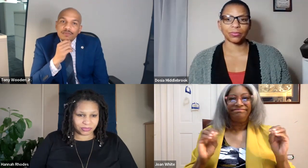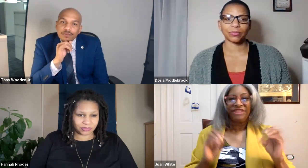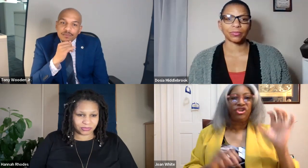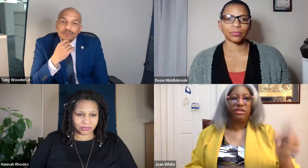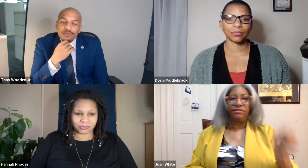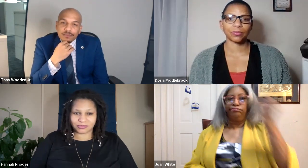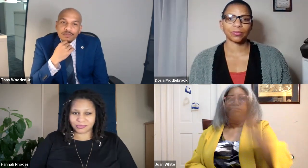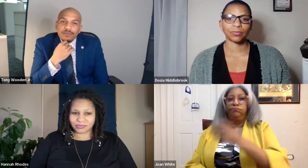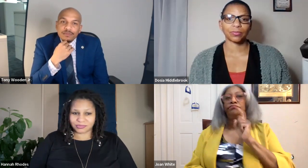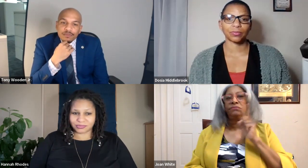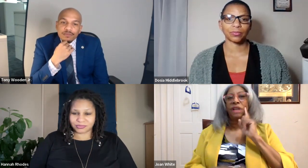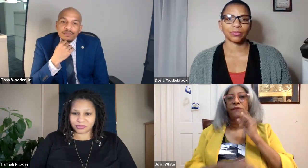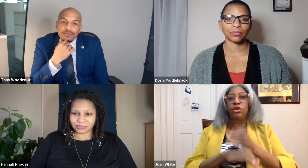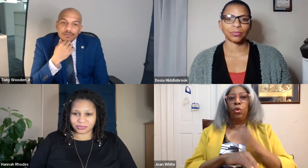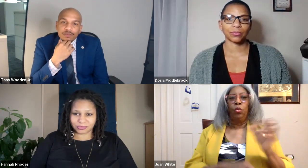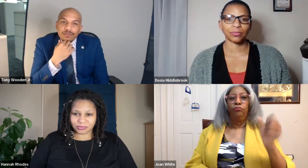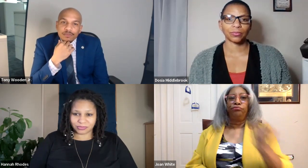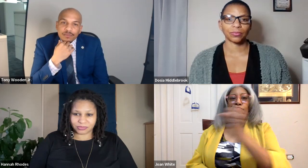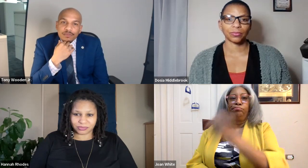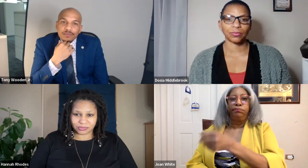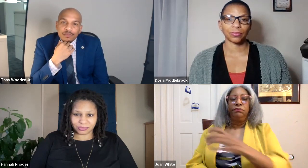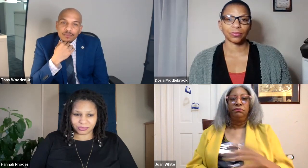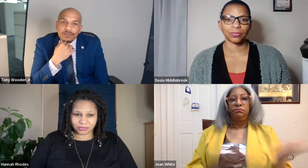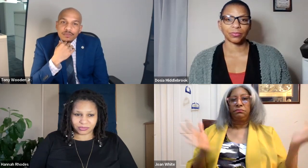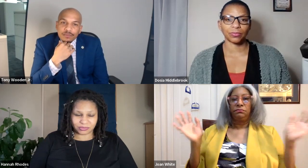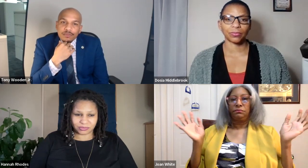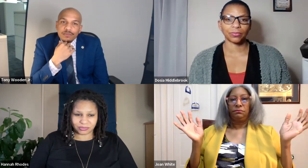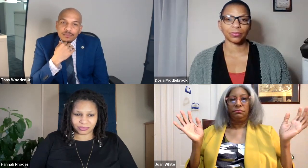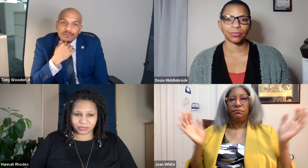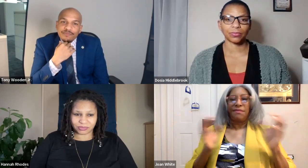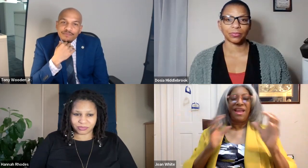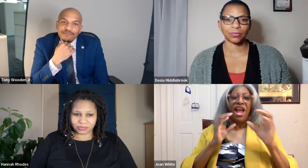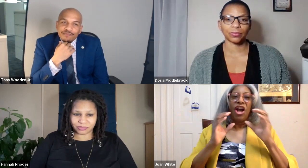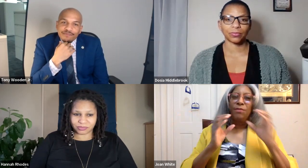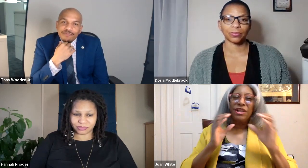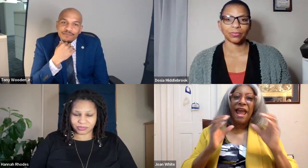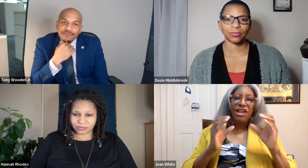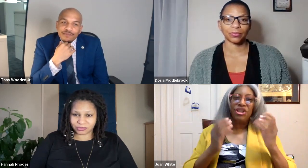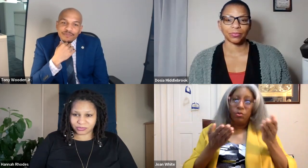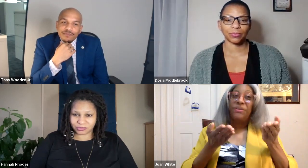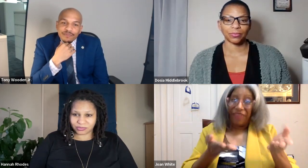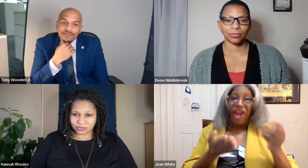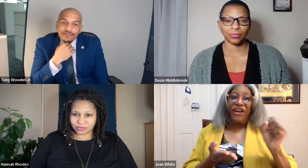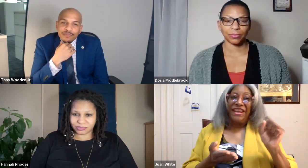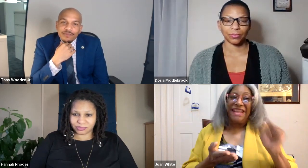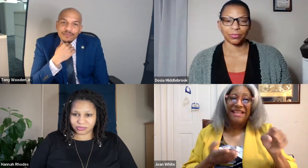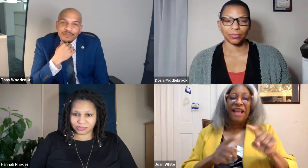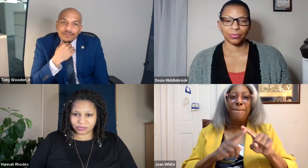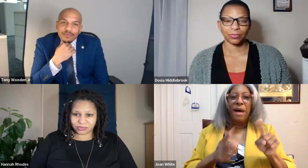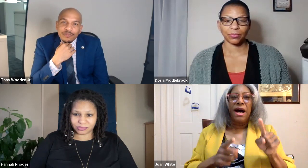she wasn't able to teach the skill. So she just sent her to a deaf school to gain an education. Communication